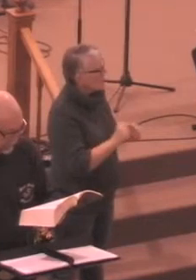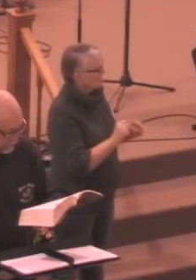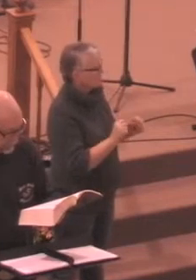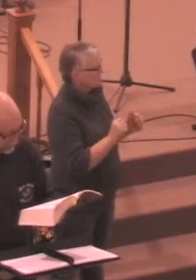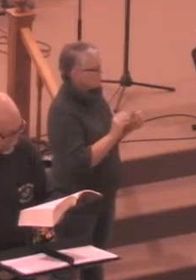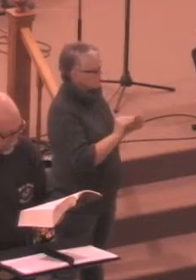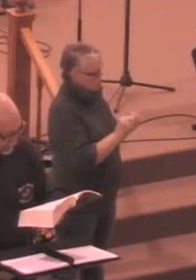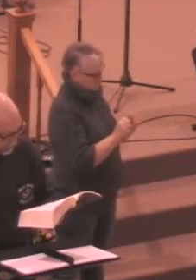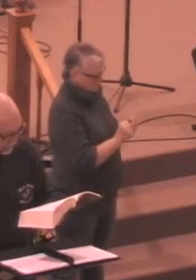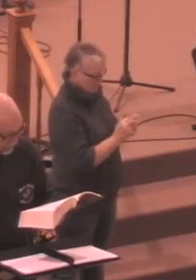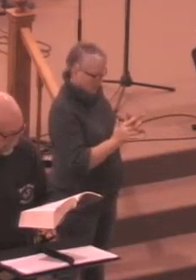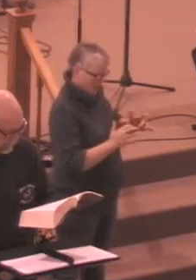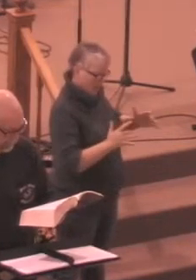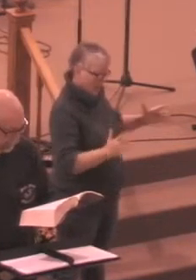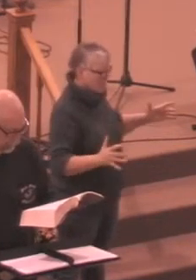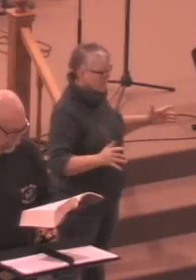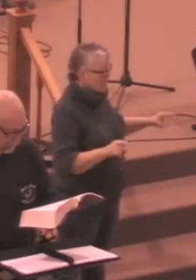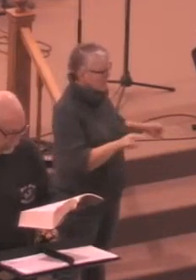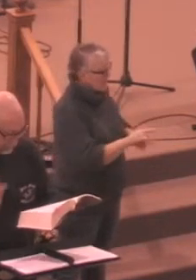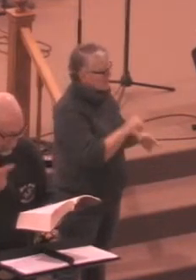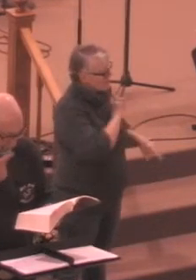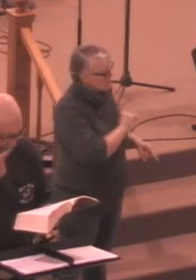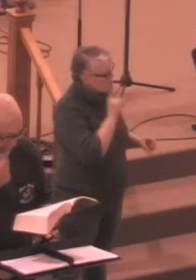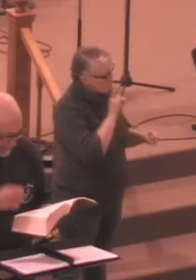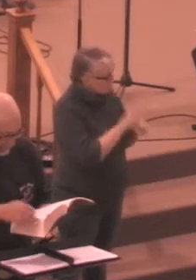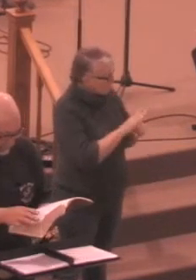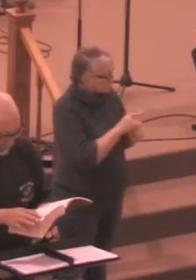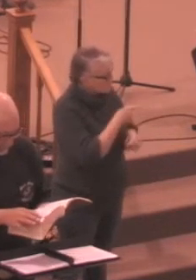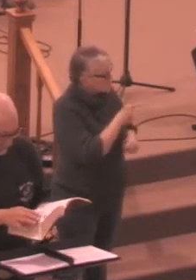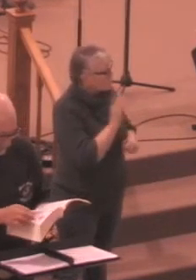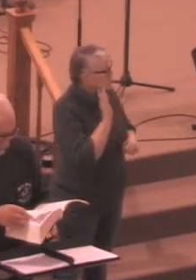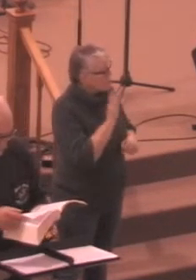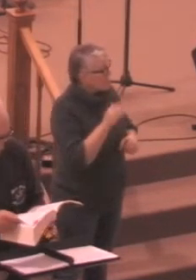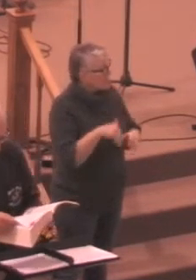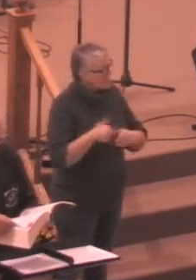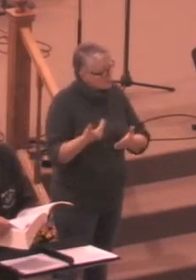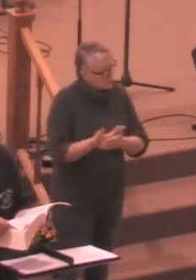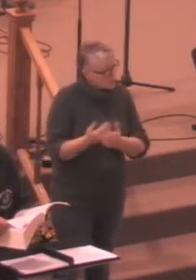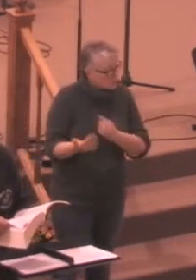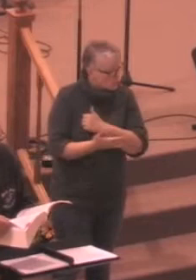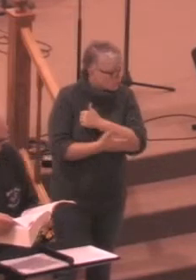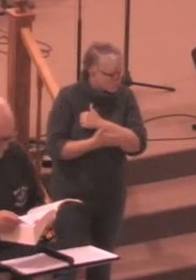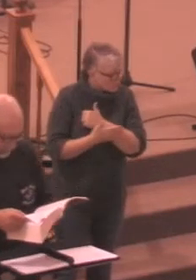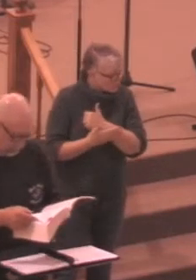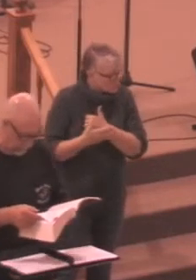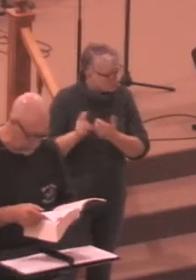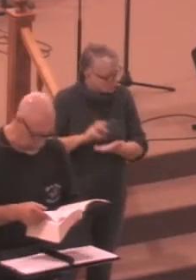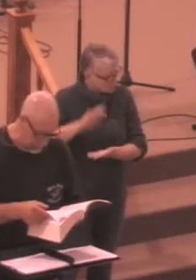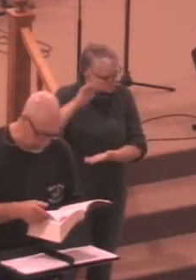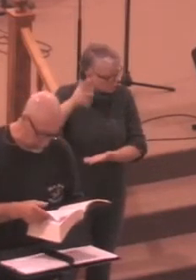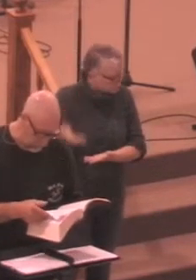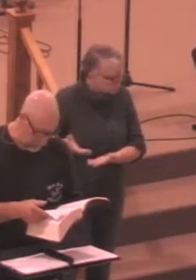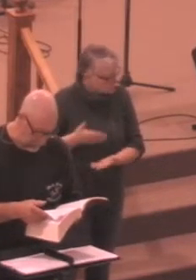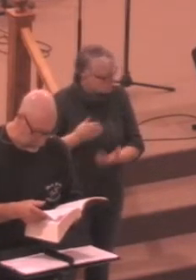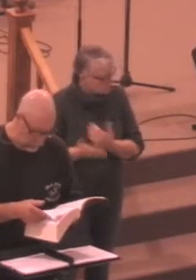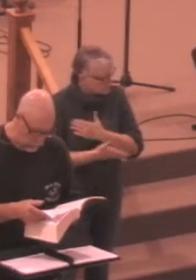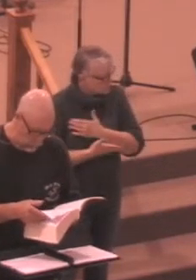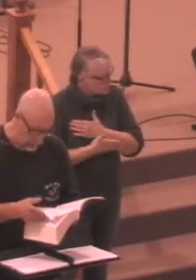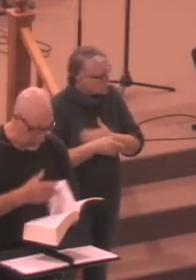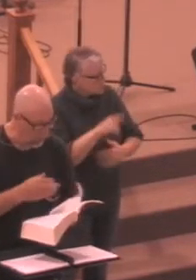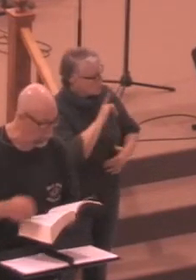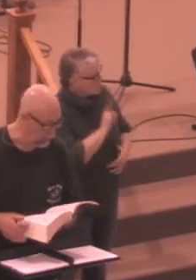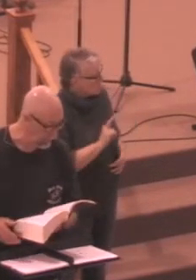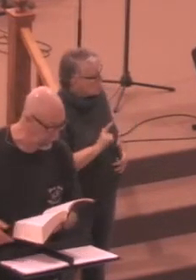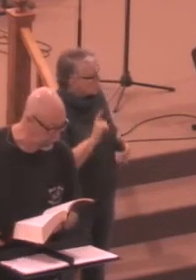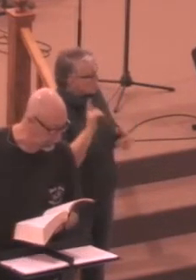your fathers has promised you in the land flowing with milk and honey. Hear, O Israel, the Lord is our God. The Lord is the